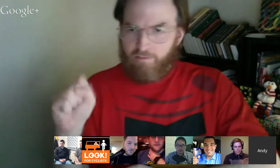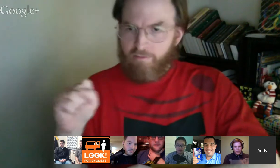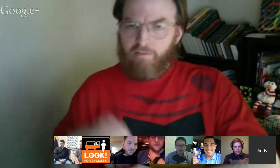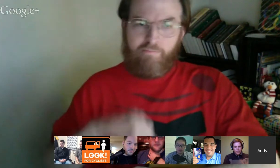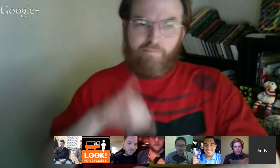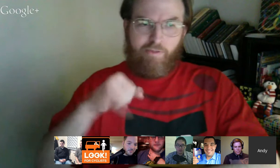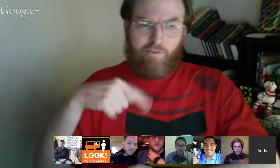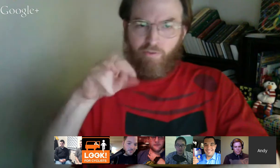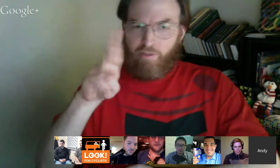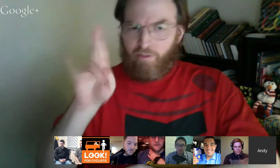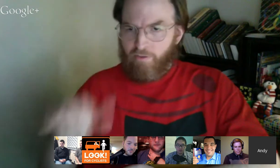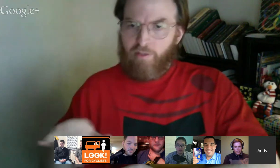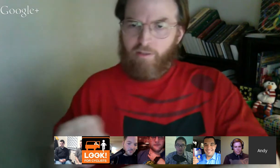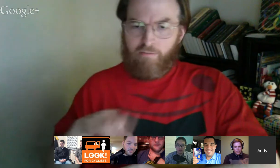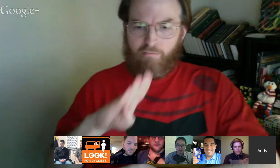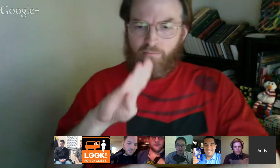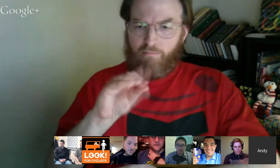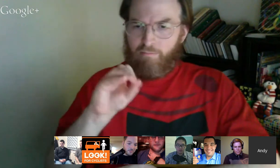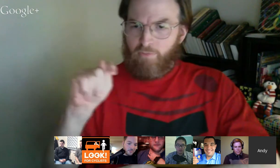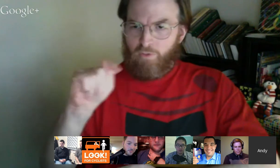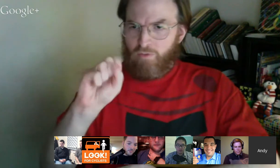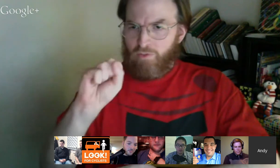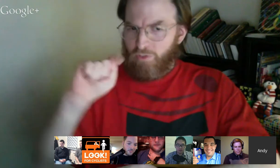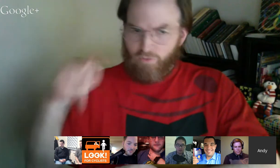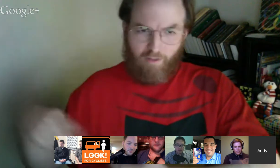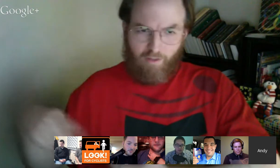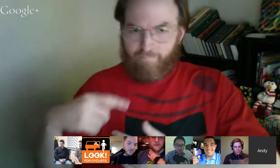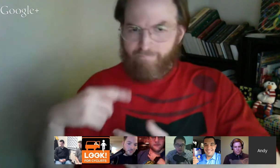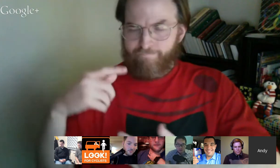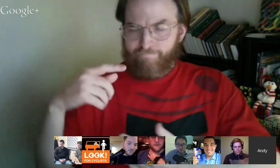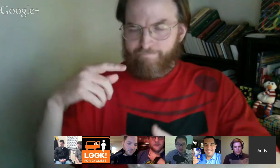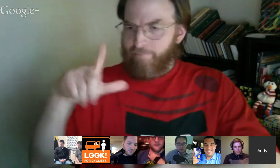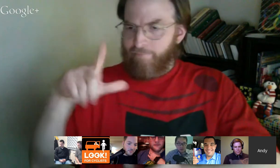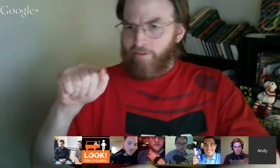So, HTML, CSS, JavaScript, PHP, Ruby.